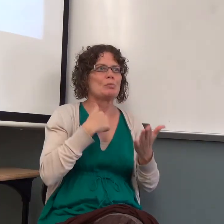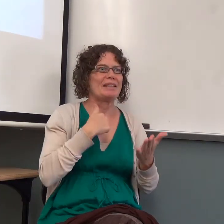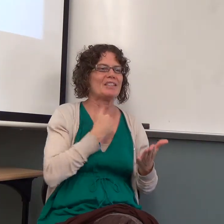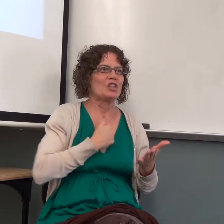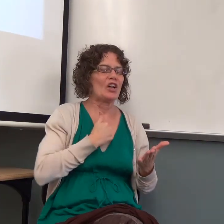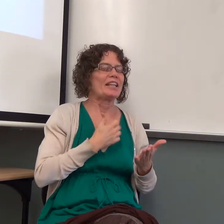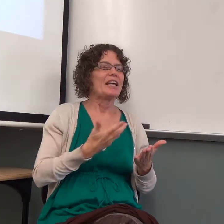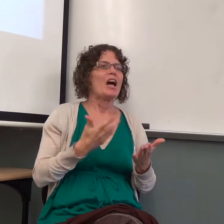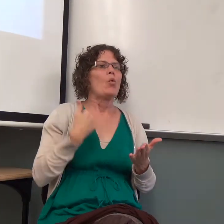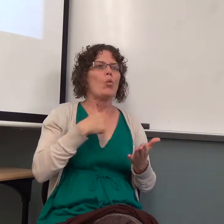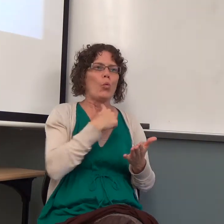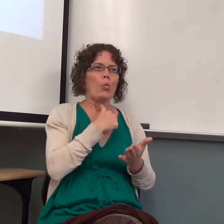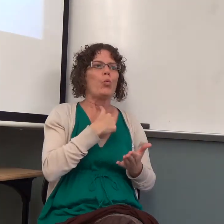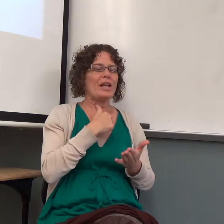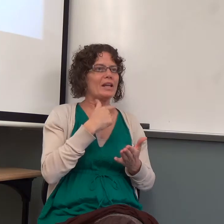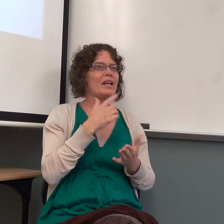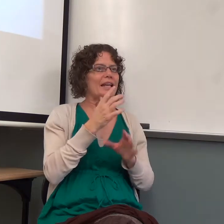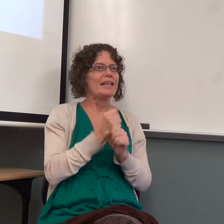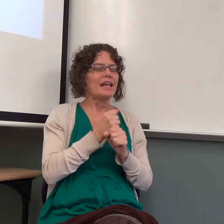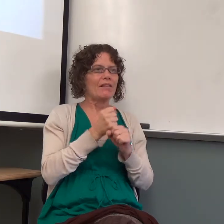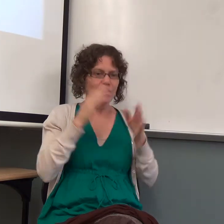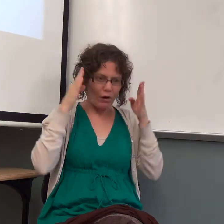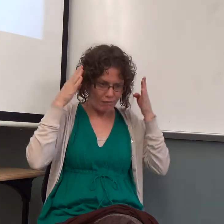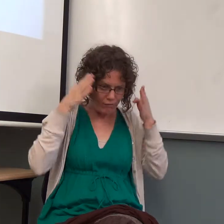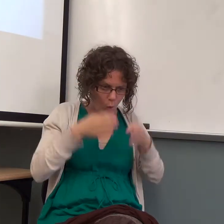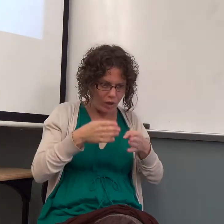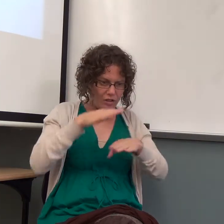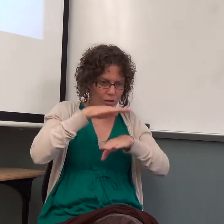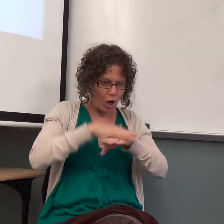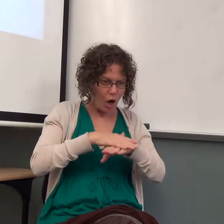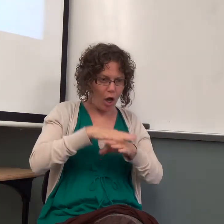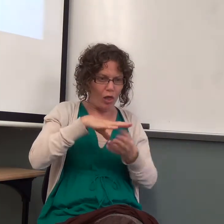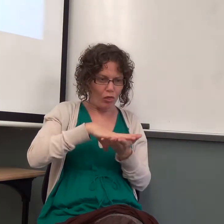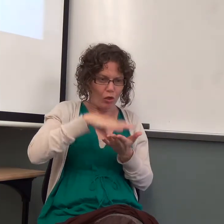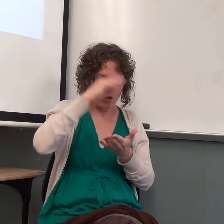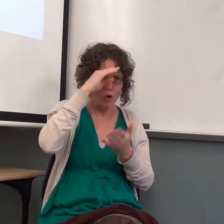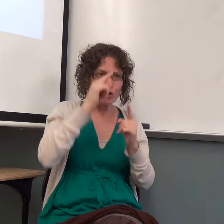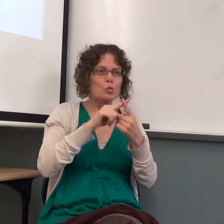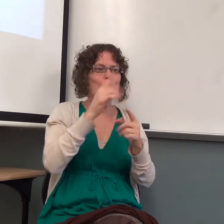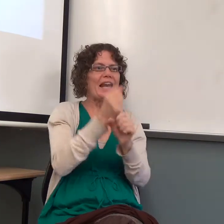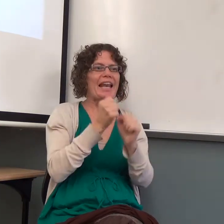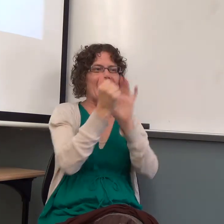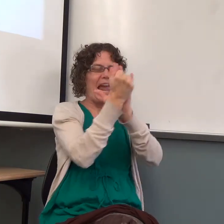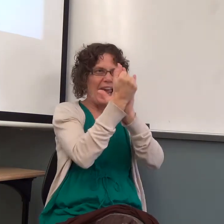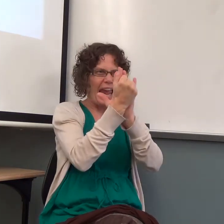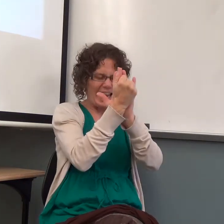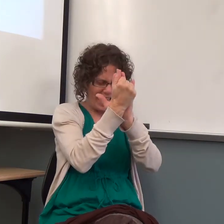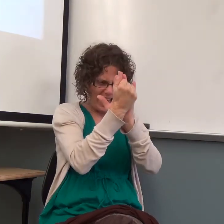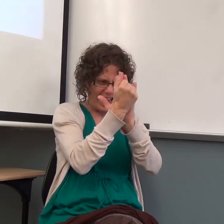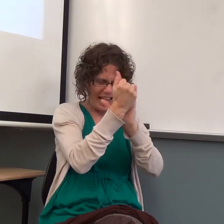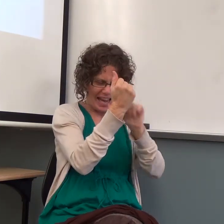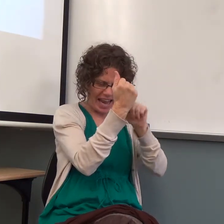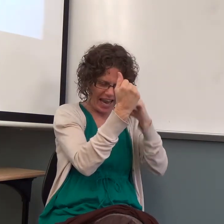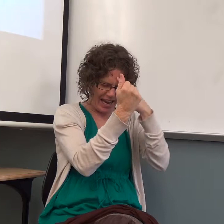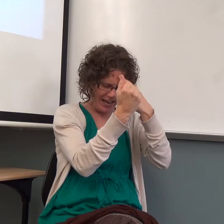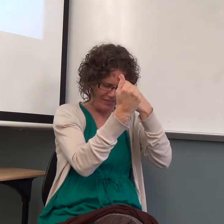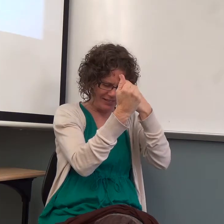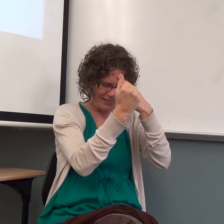very focused on the learning to get an A thing. Whereas what we really should focus on is